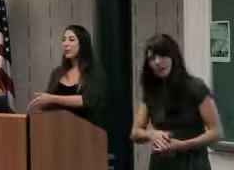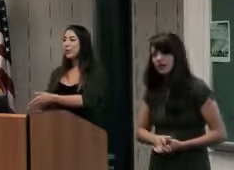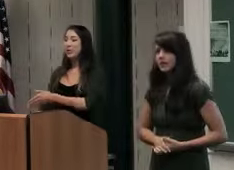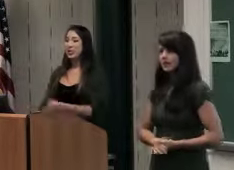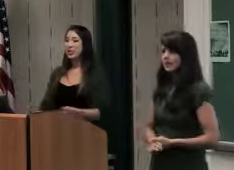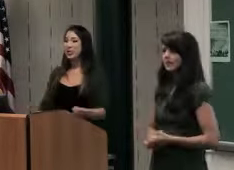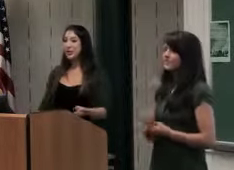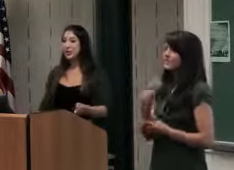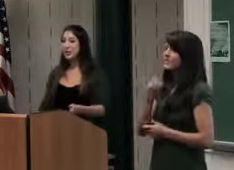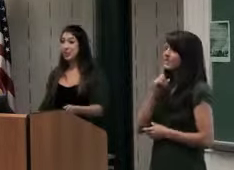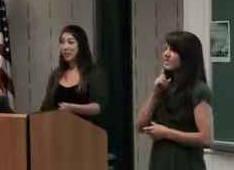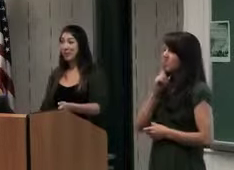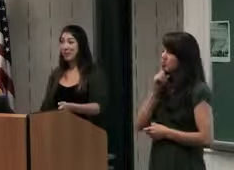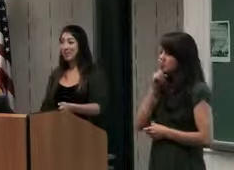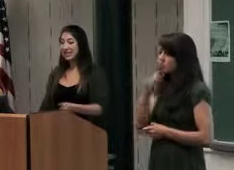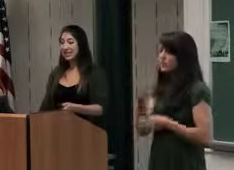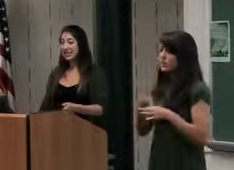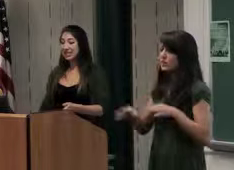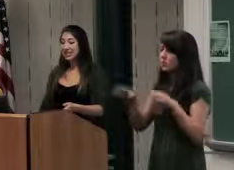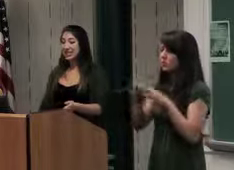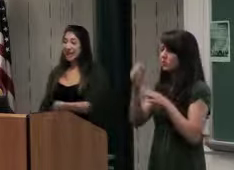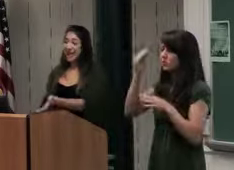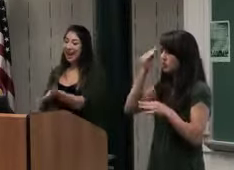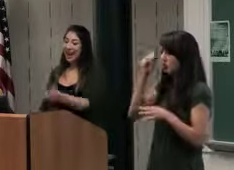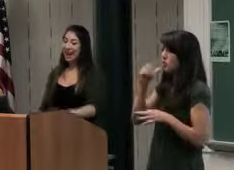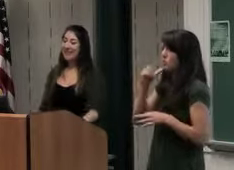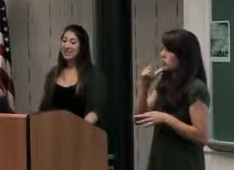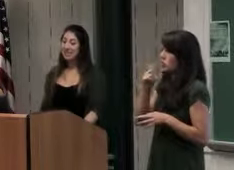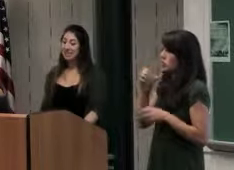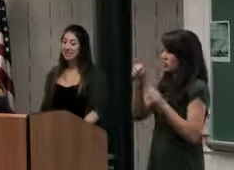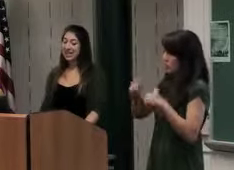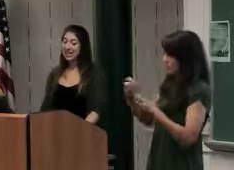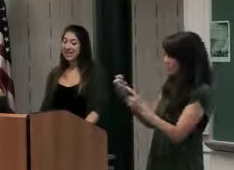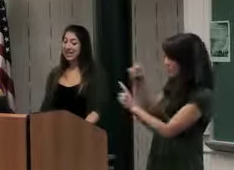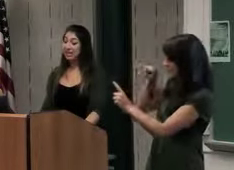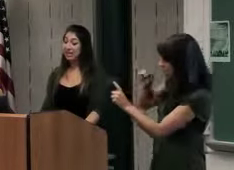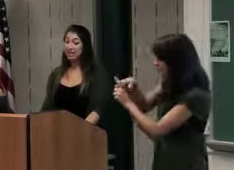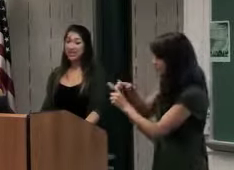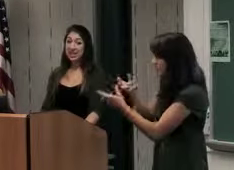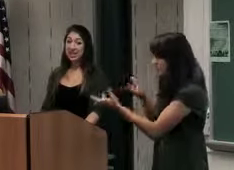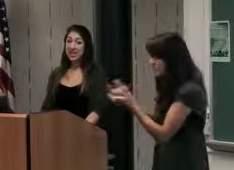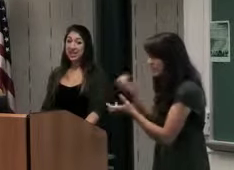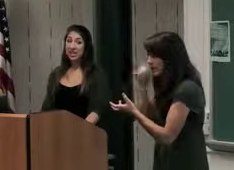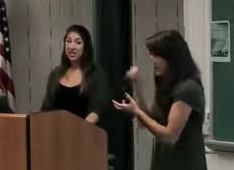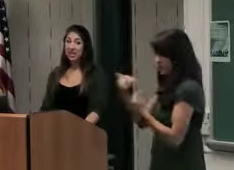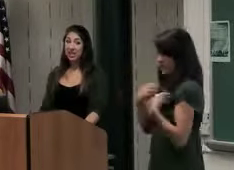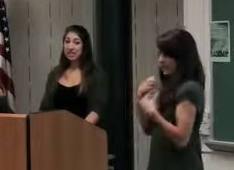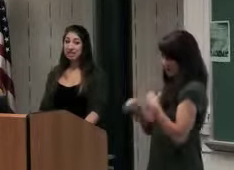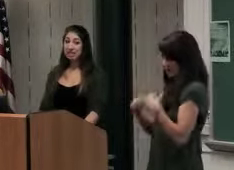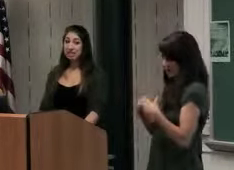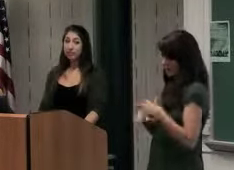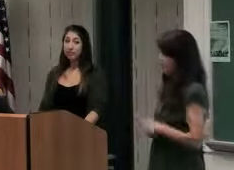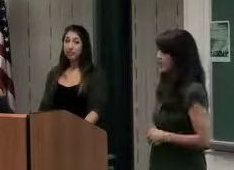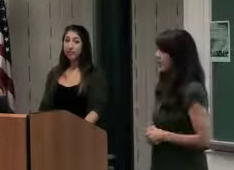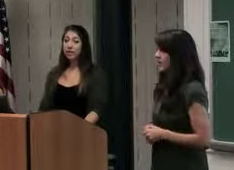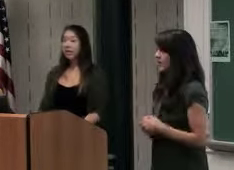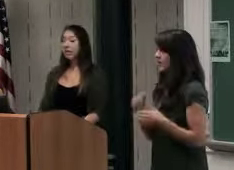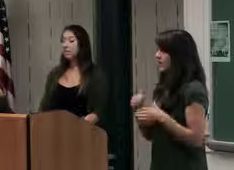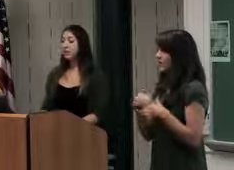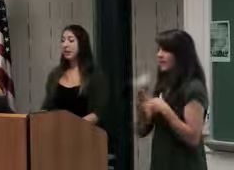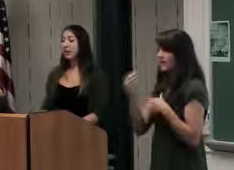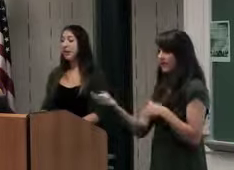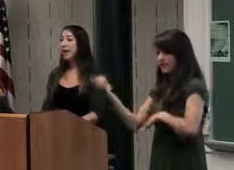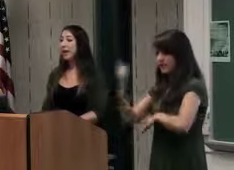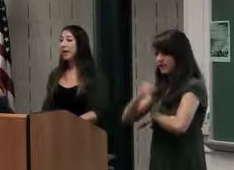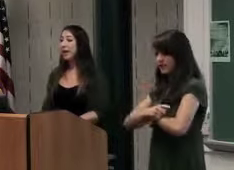who you can turn to in those moments. And then the next day, I